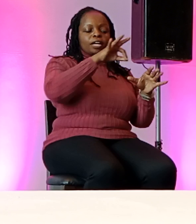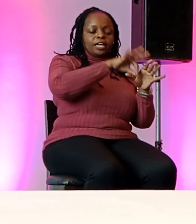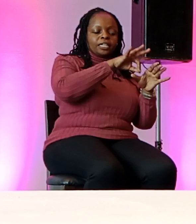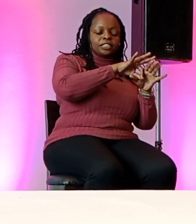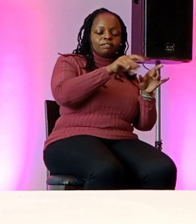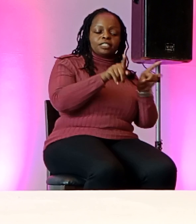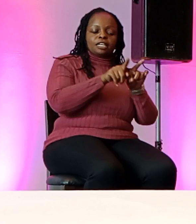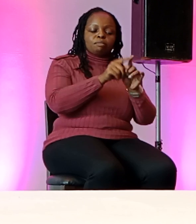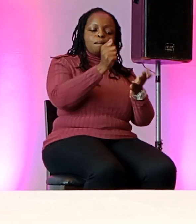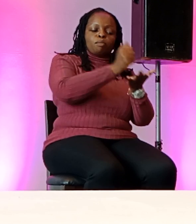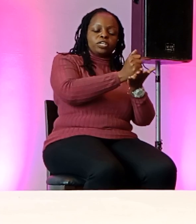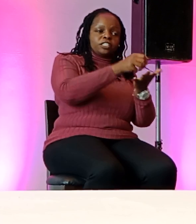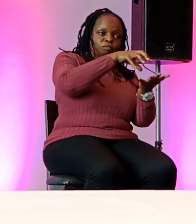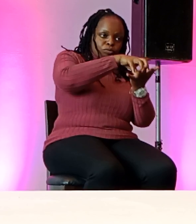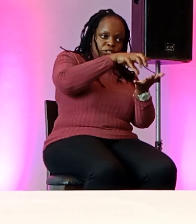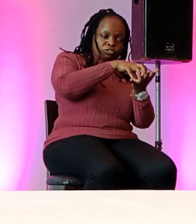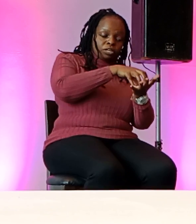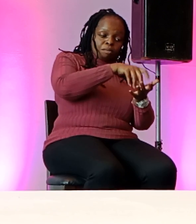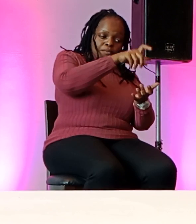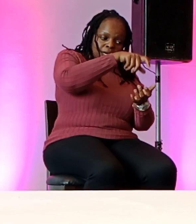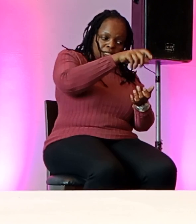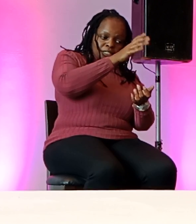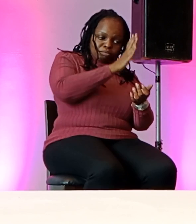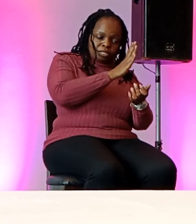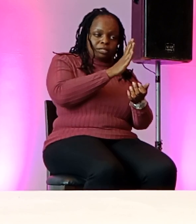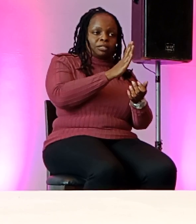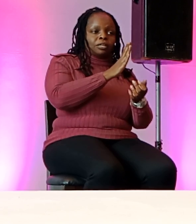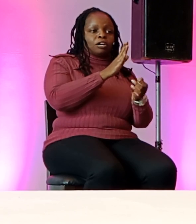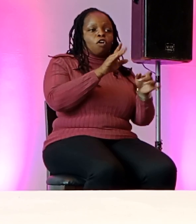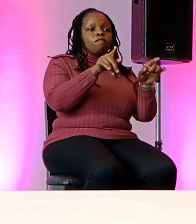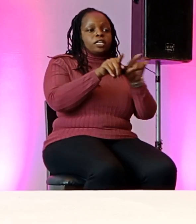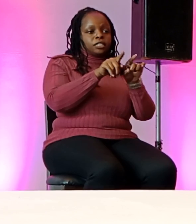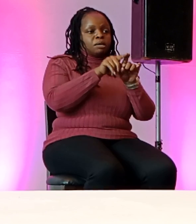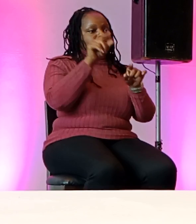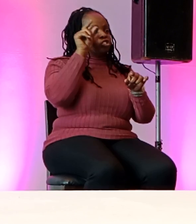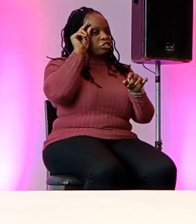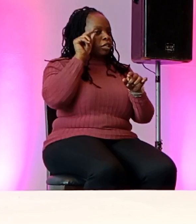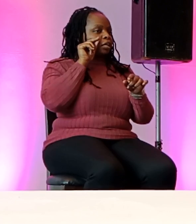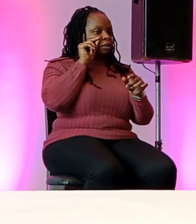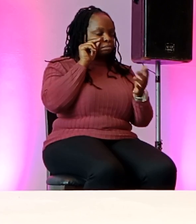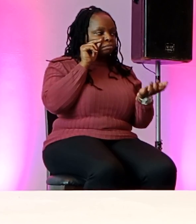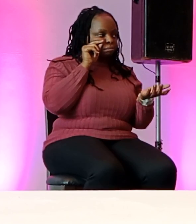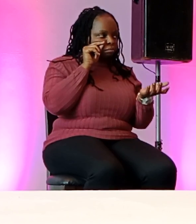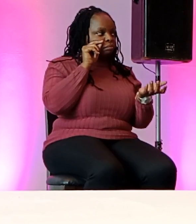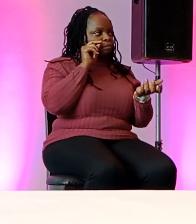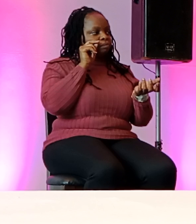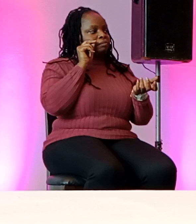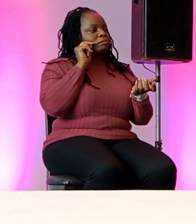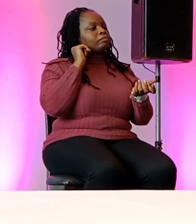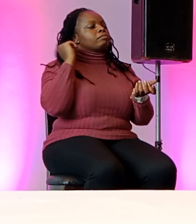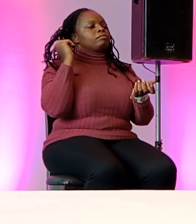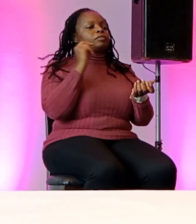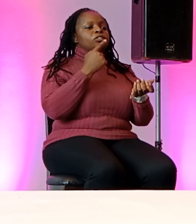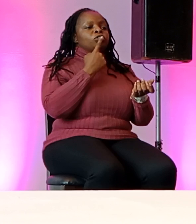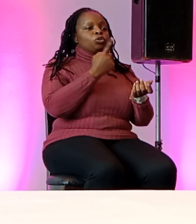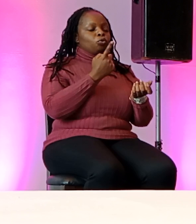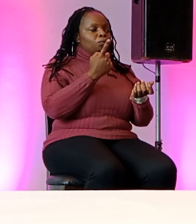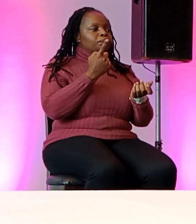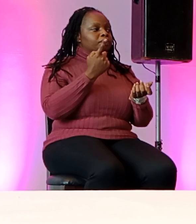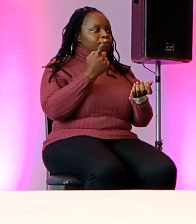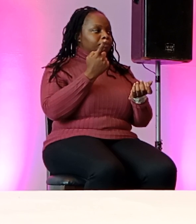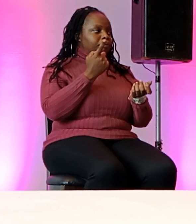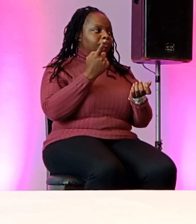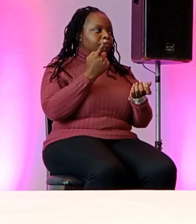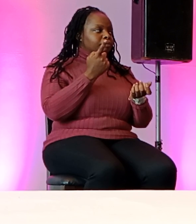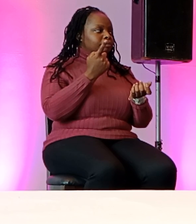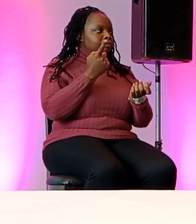appointive positions should be with the same gender. So,